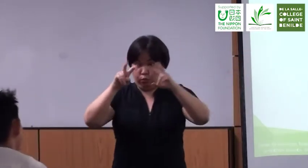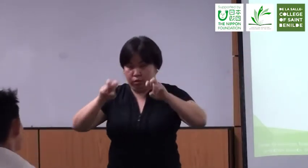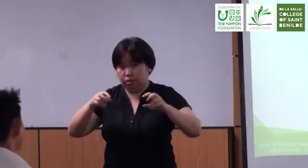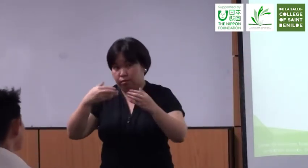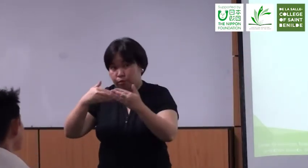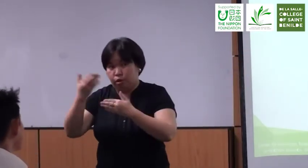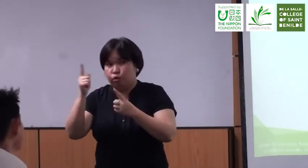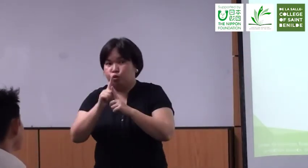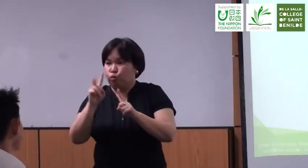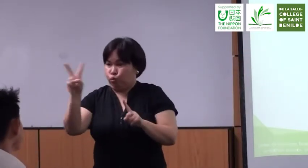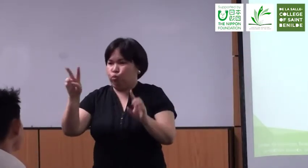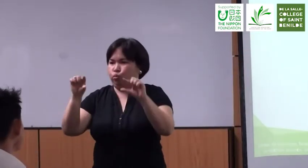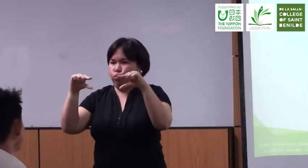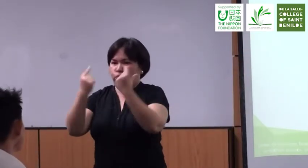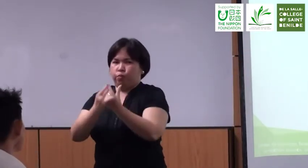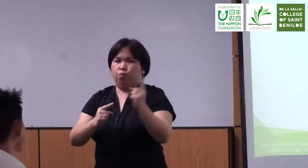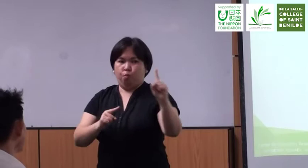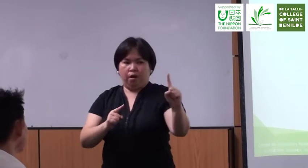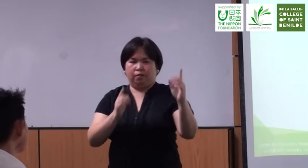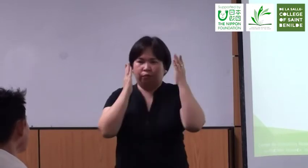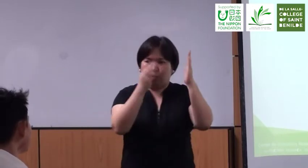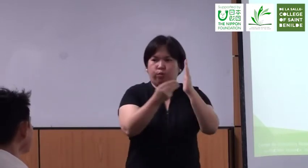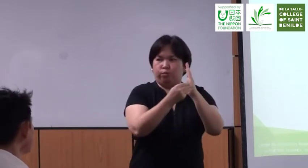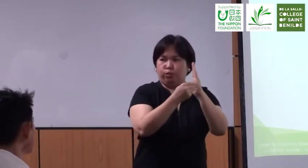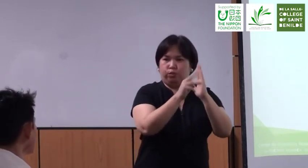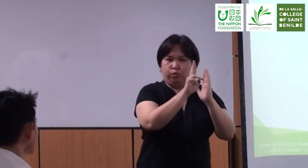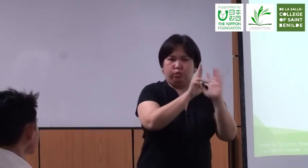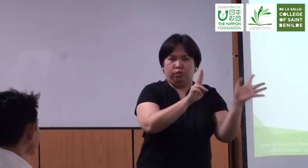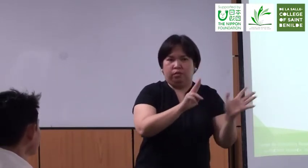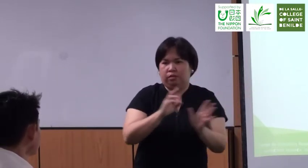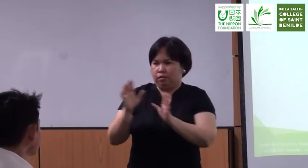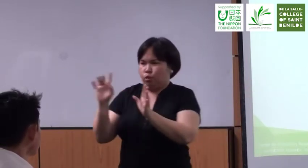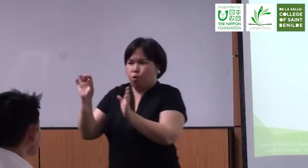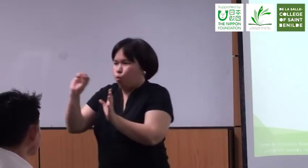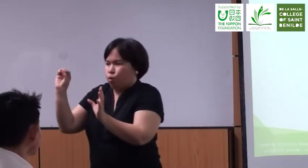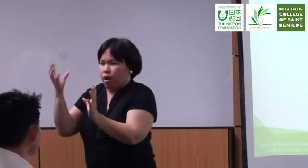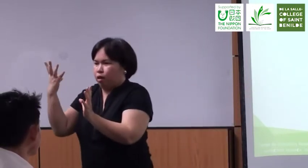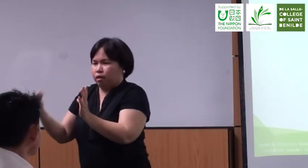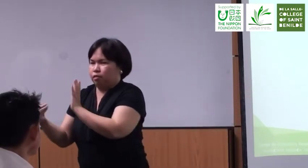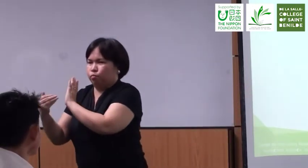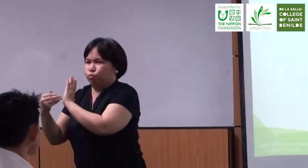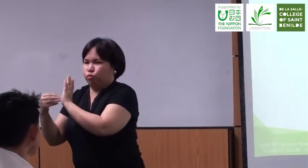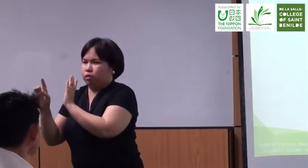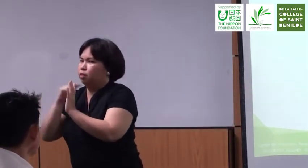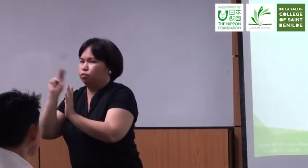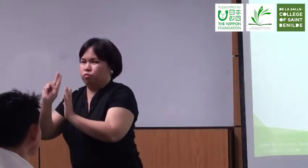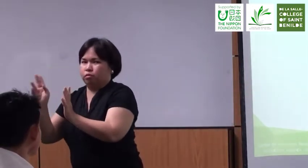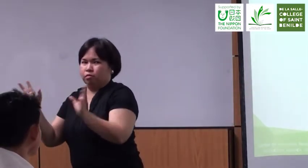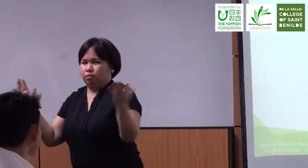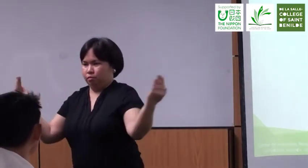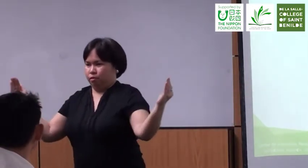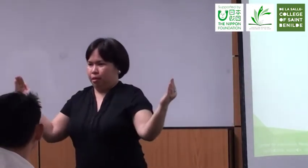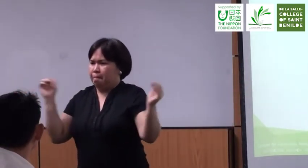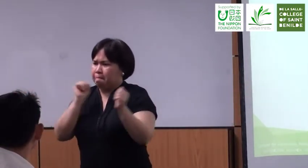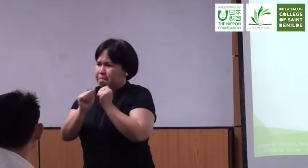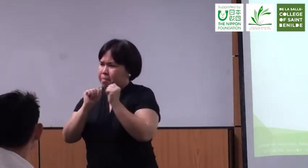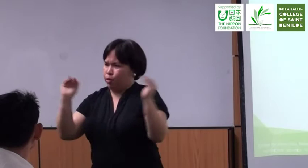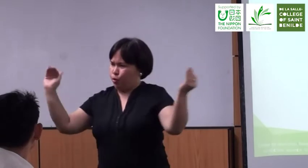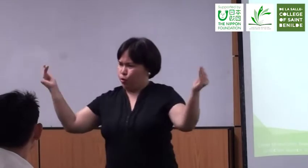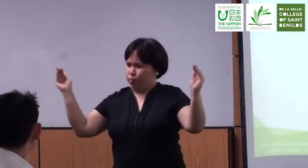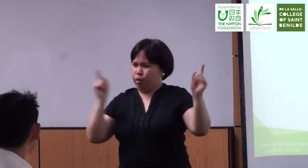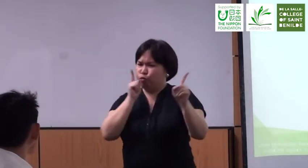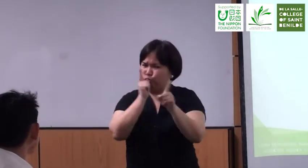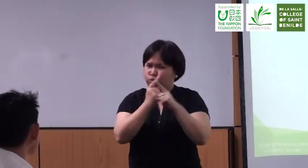group, you will use MOODLE, the other group hindi, para to determine talaga na yung academic performance